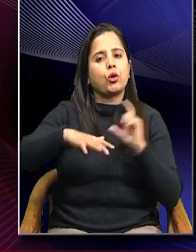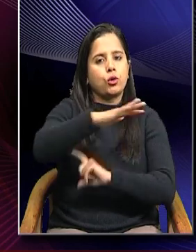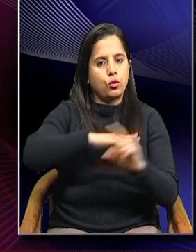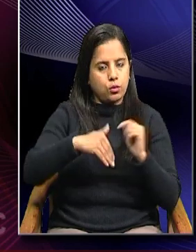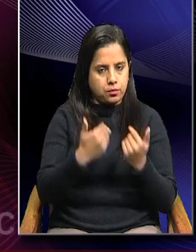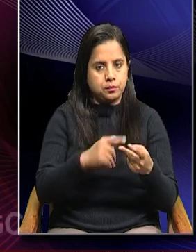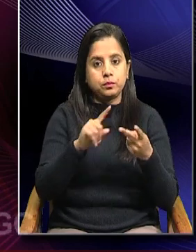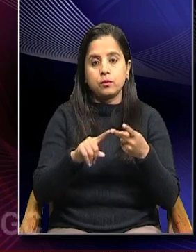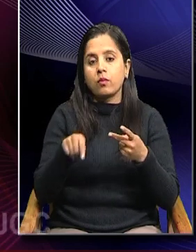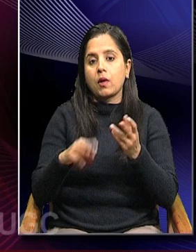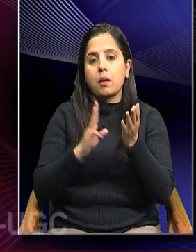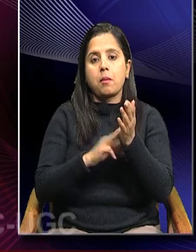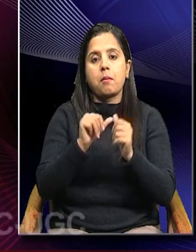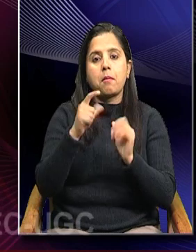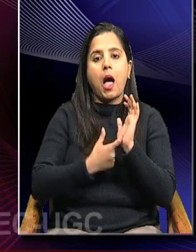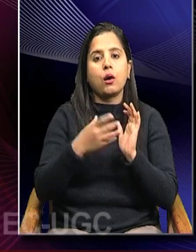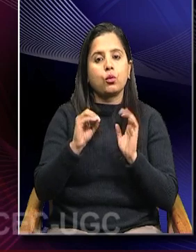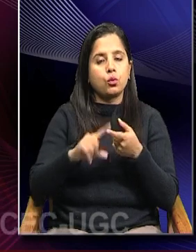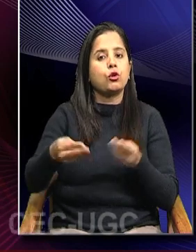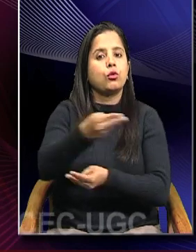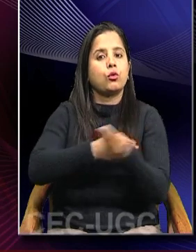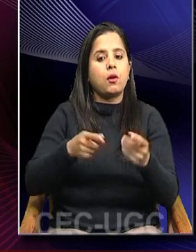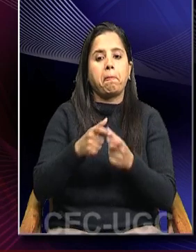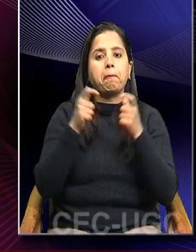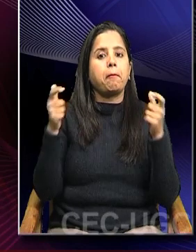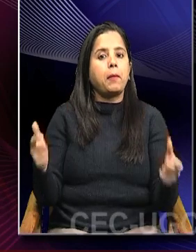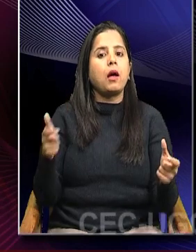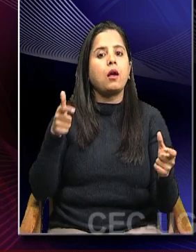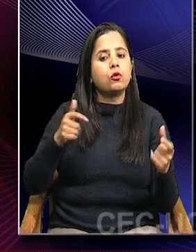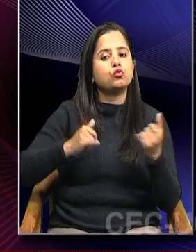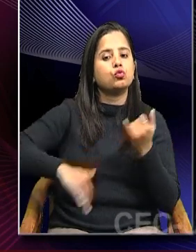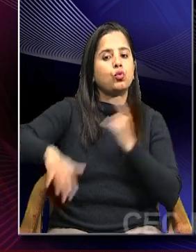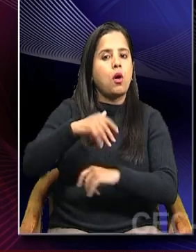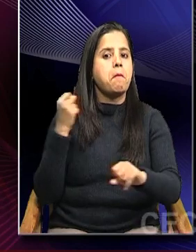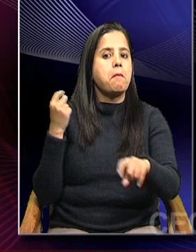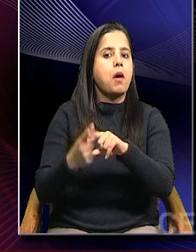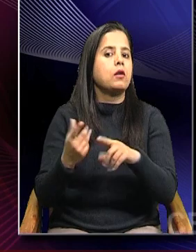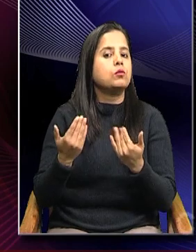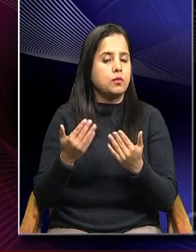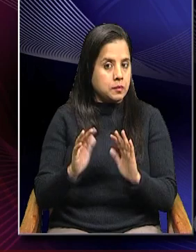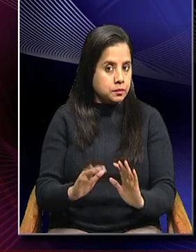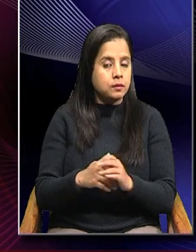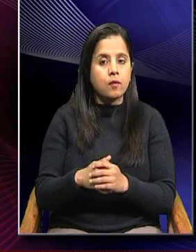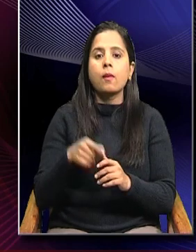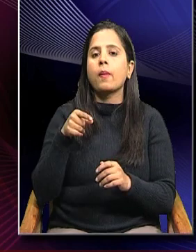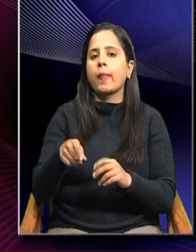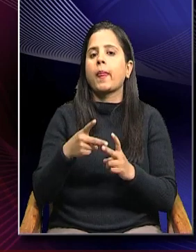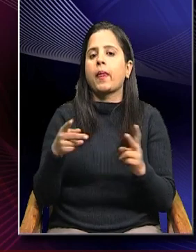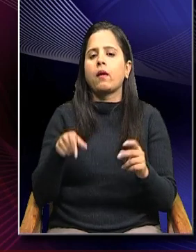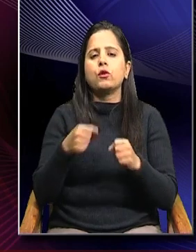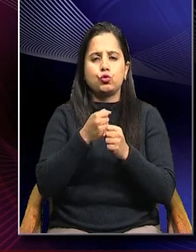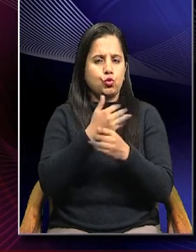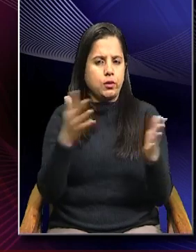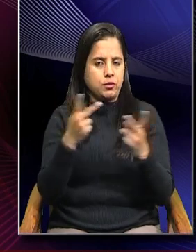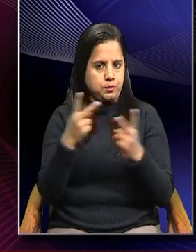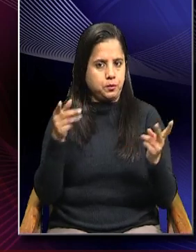is macroeconomic, which is basically a larger societal forces are there into that, and they are in general, they are